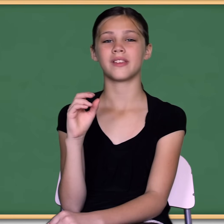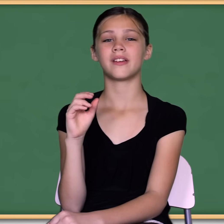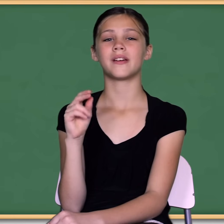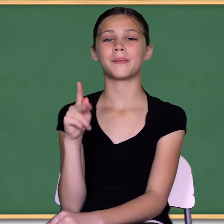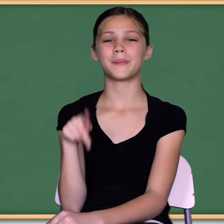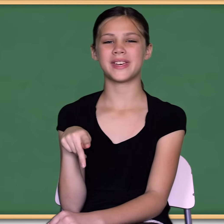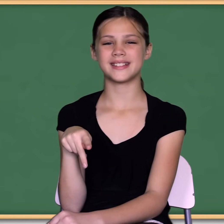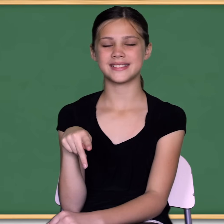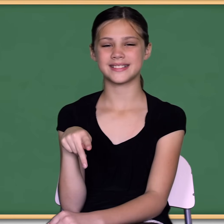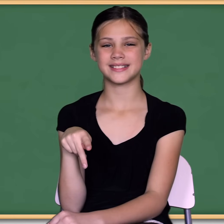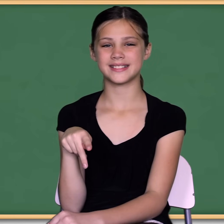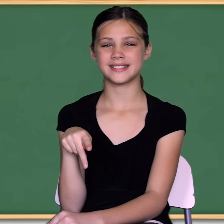P,